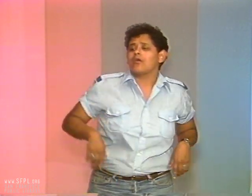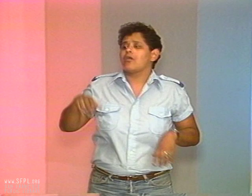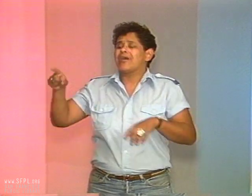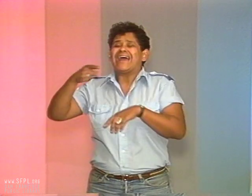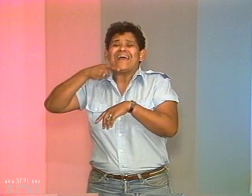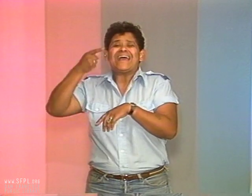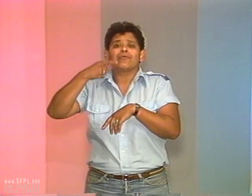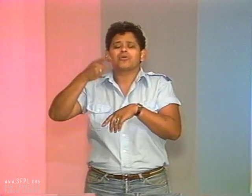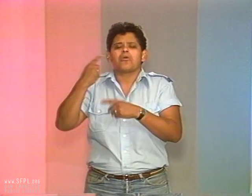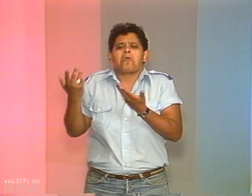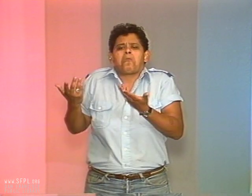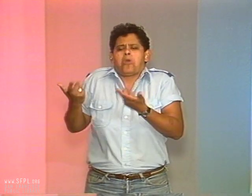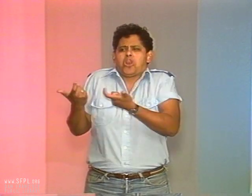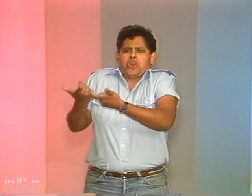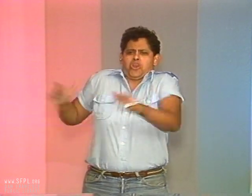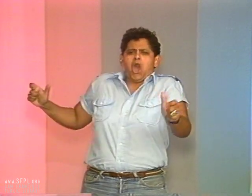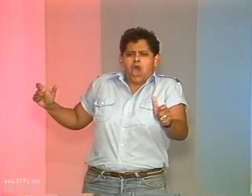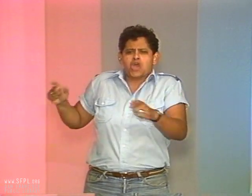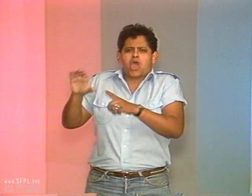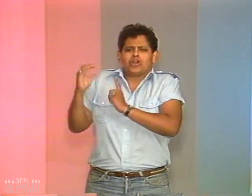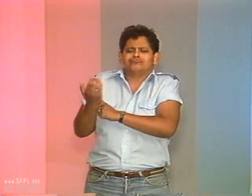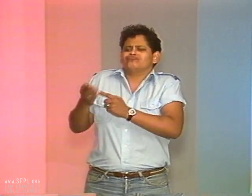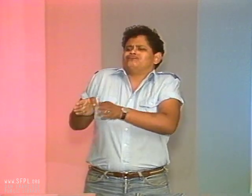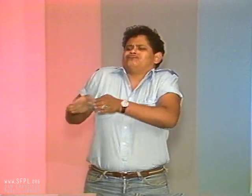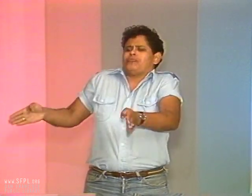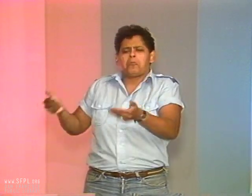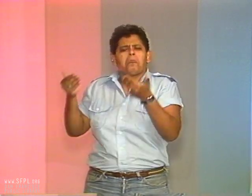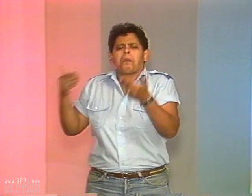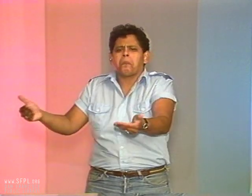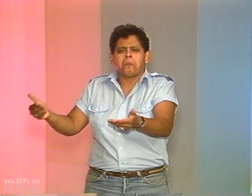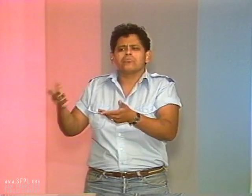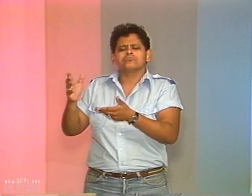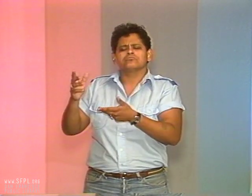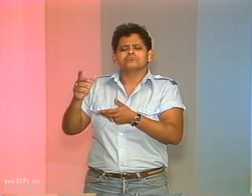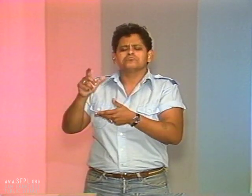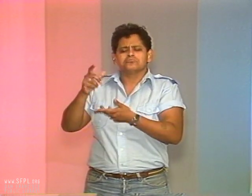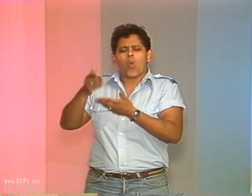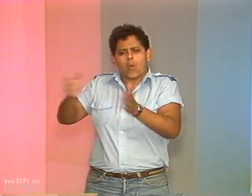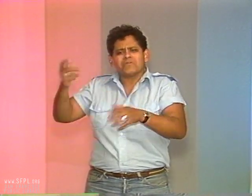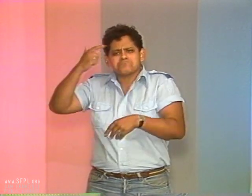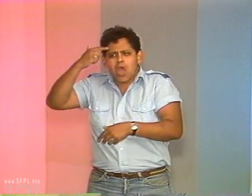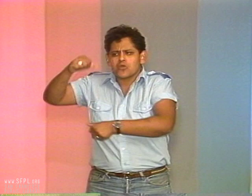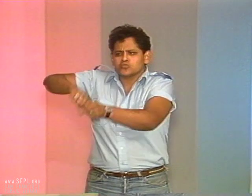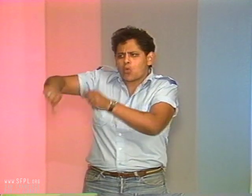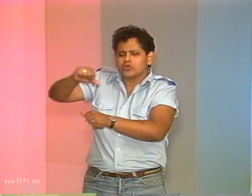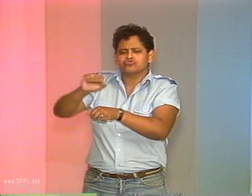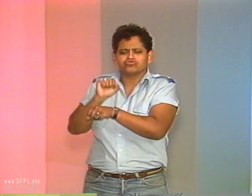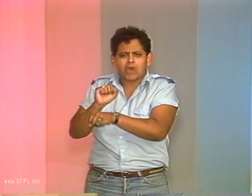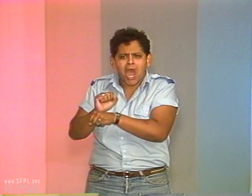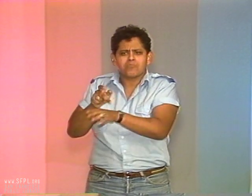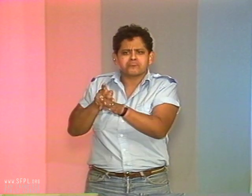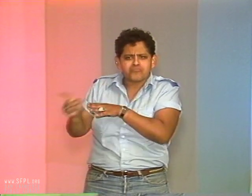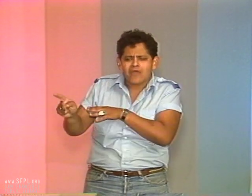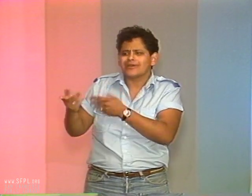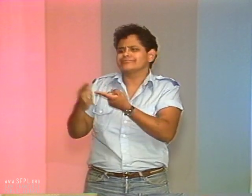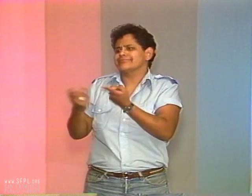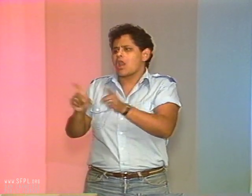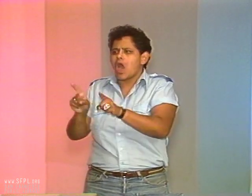The hearing community, on the other hand, is so large that people can be openly gay and still be a police officer, be